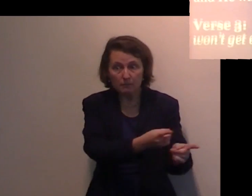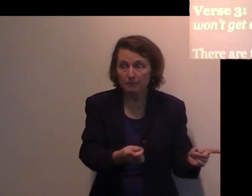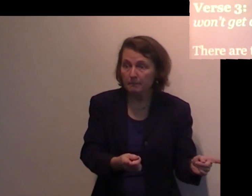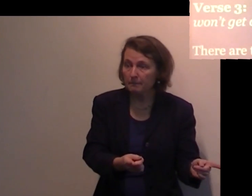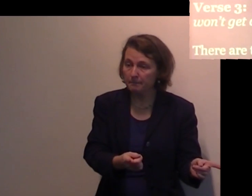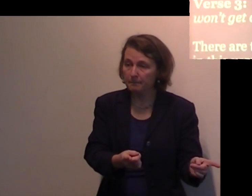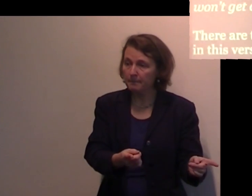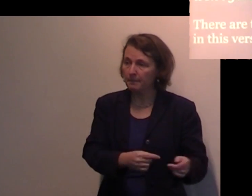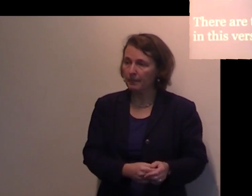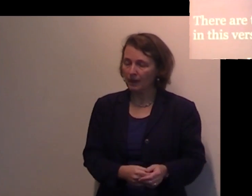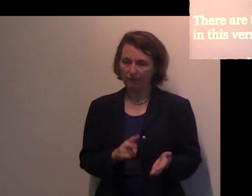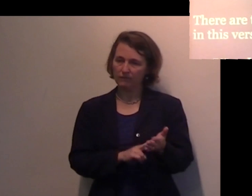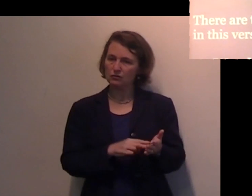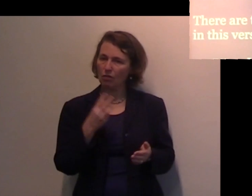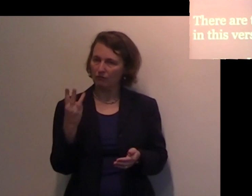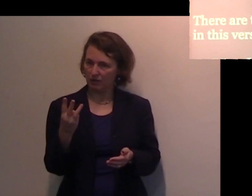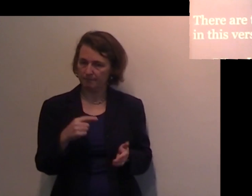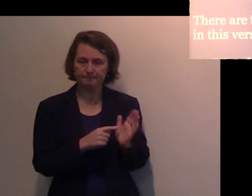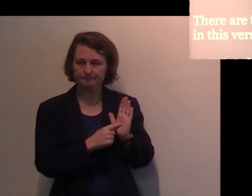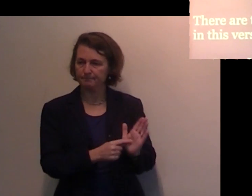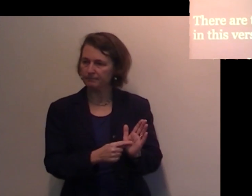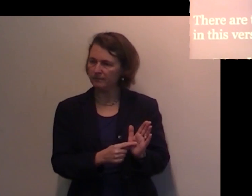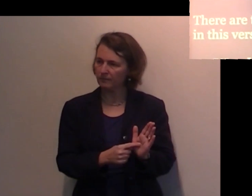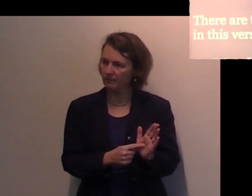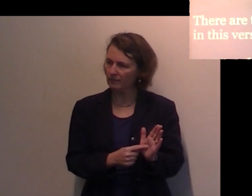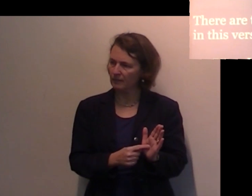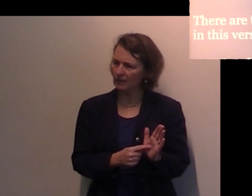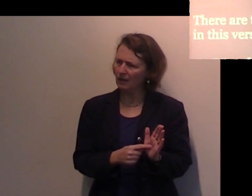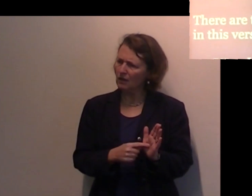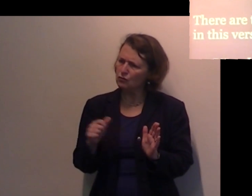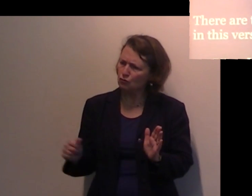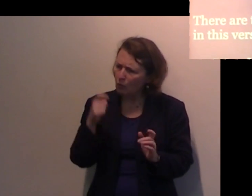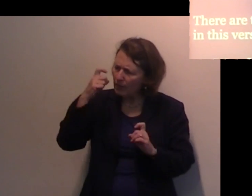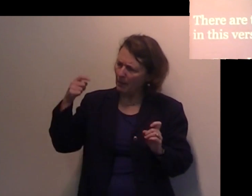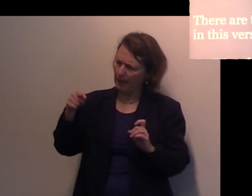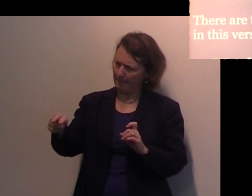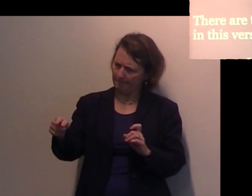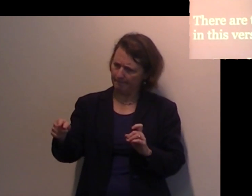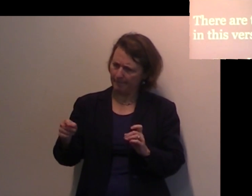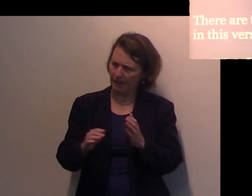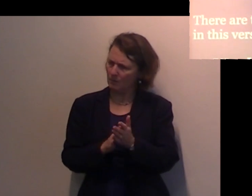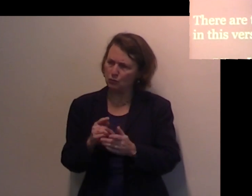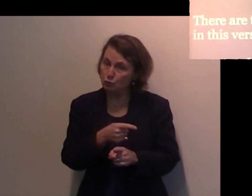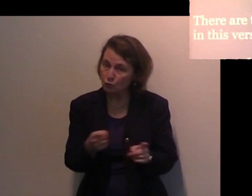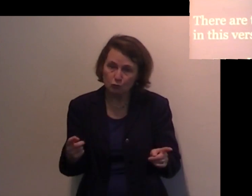Verse 3, quote, "Think about him so that you won't get discouraged and